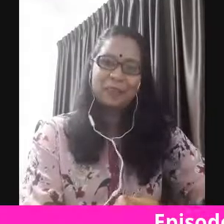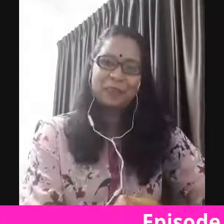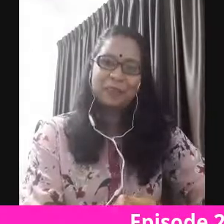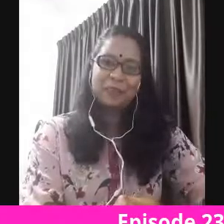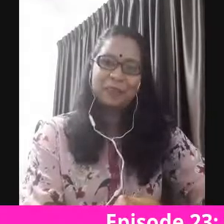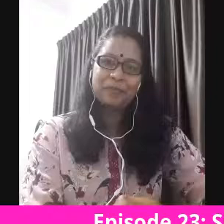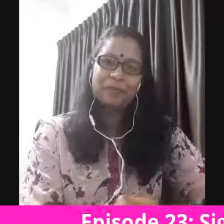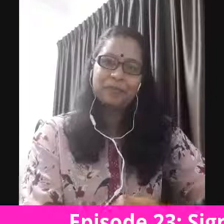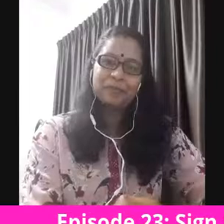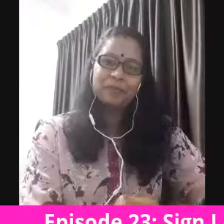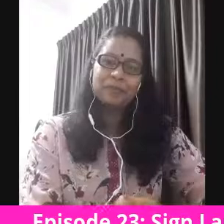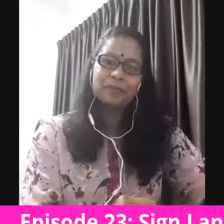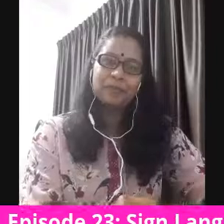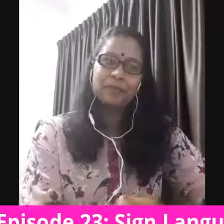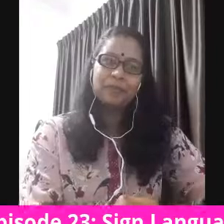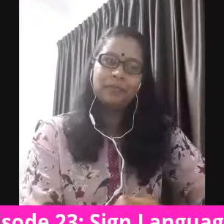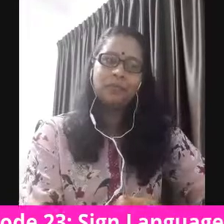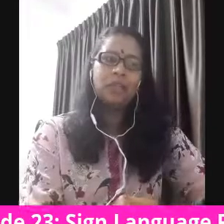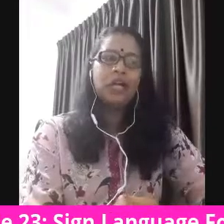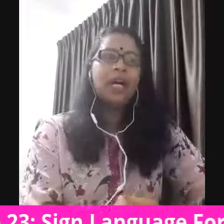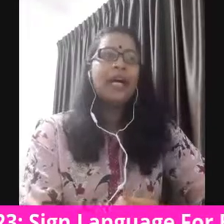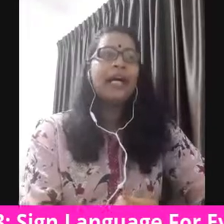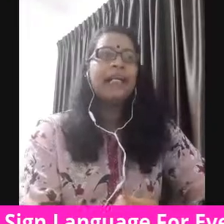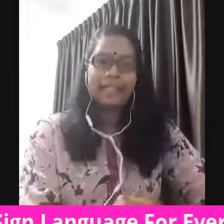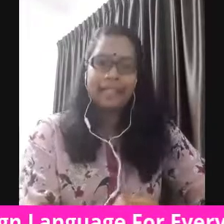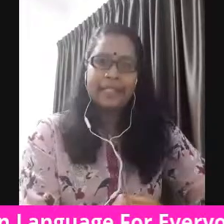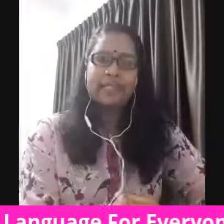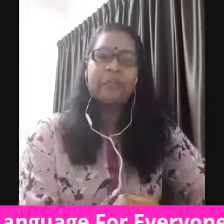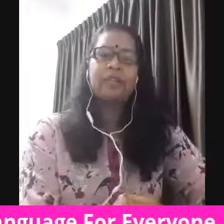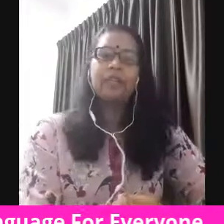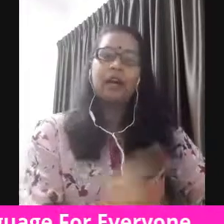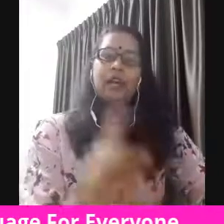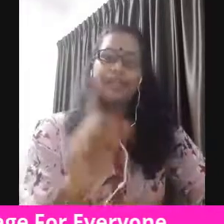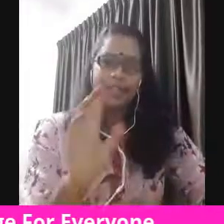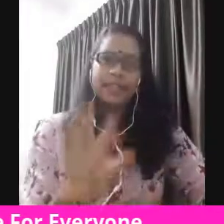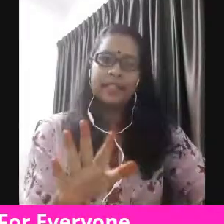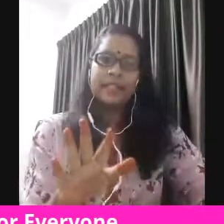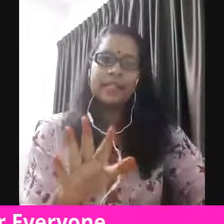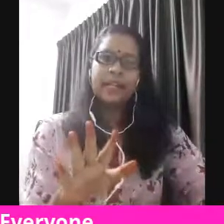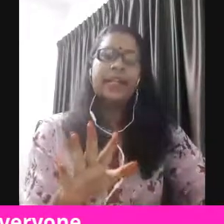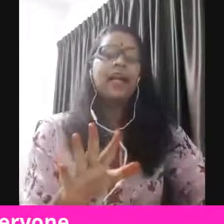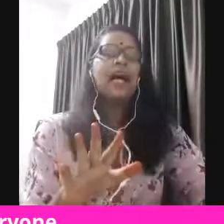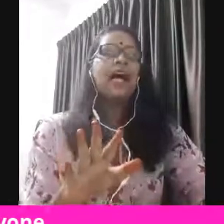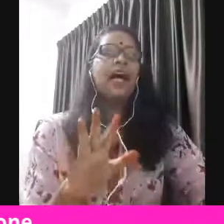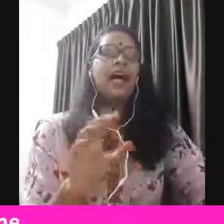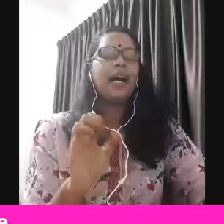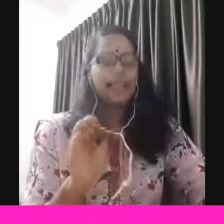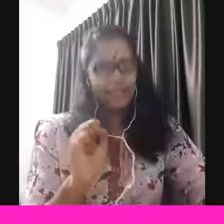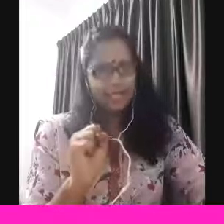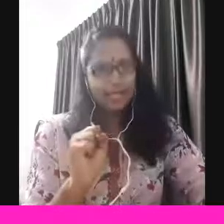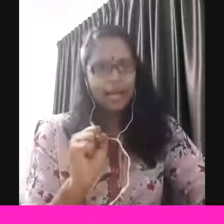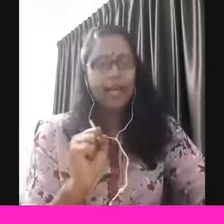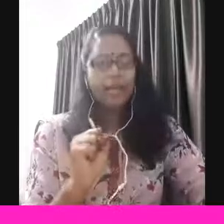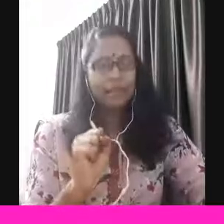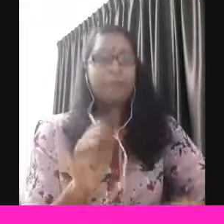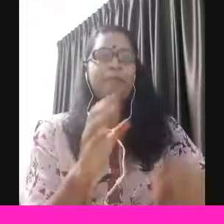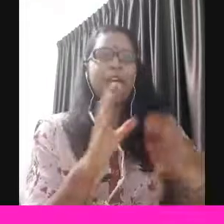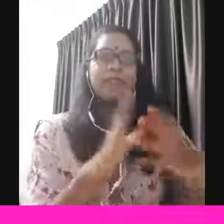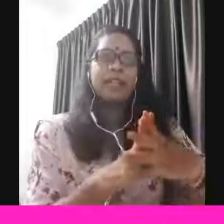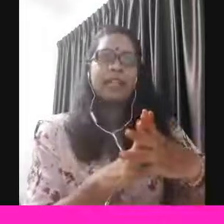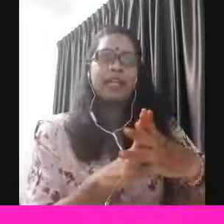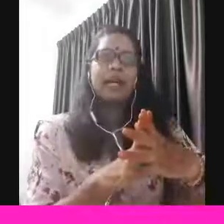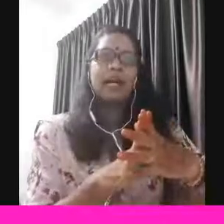many years as a teacher? Is it 10 years? 10 years 10 as a years, but teacher for 10 this years, specials. yes.